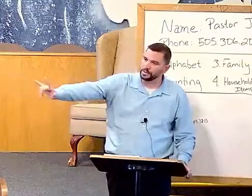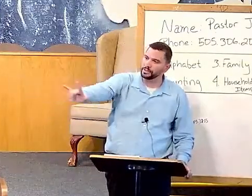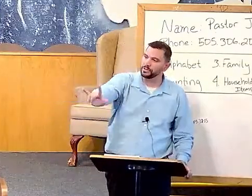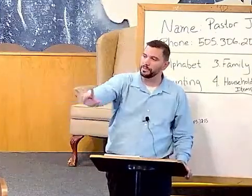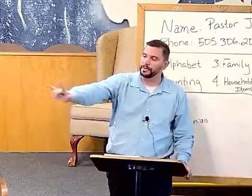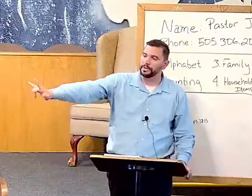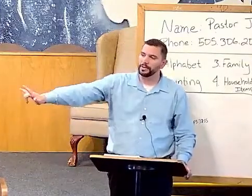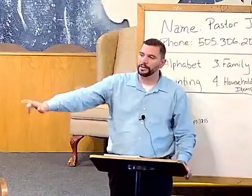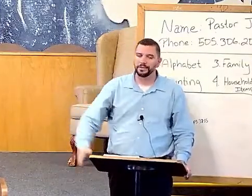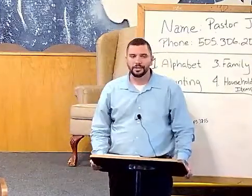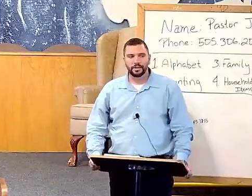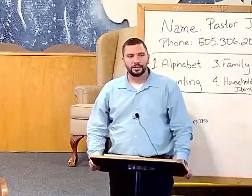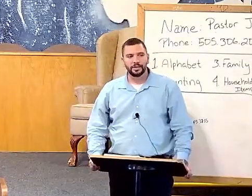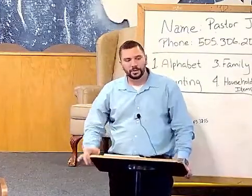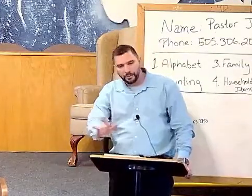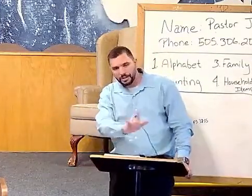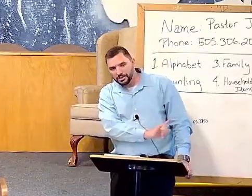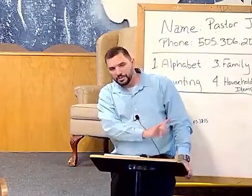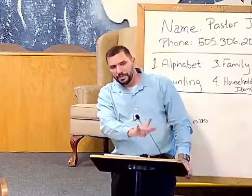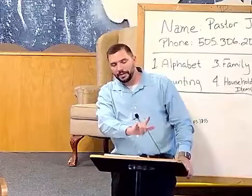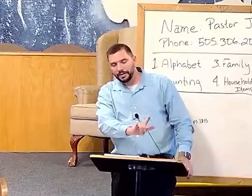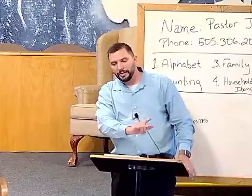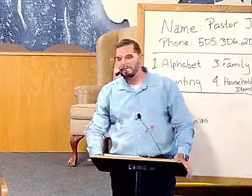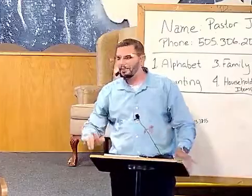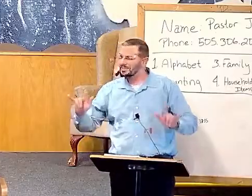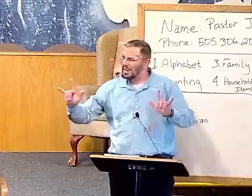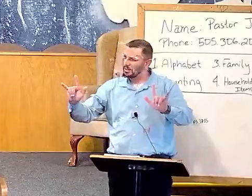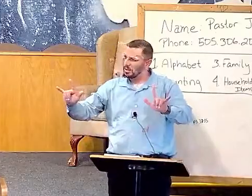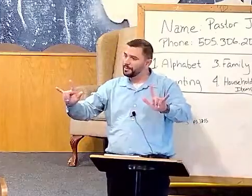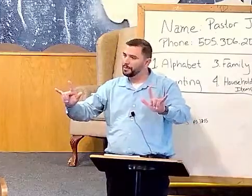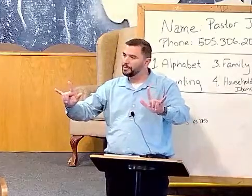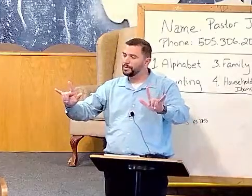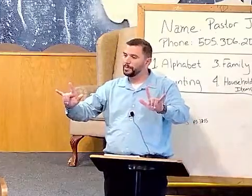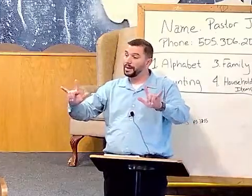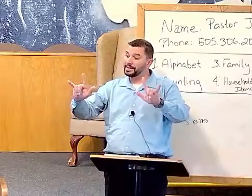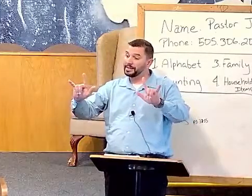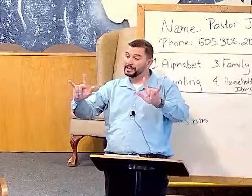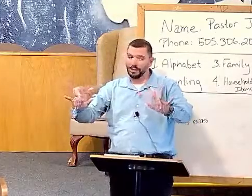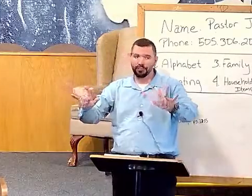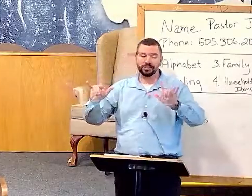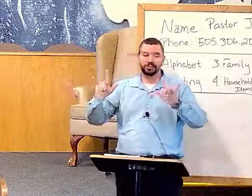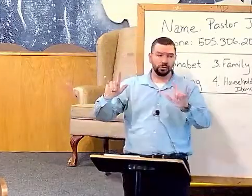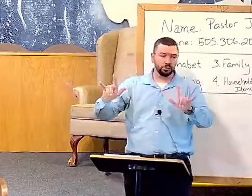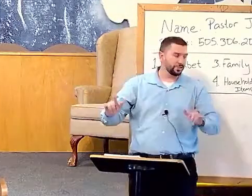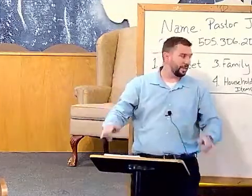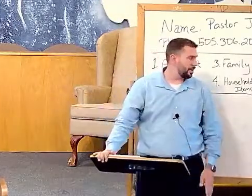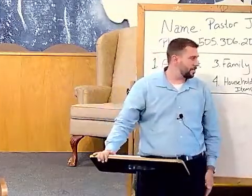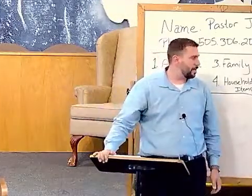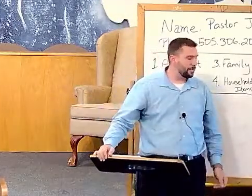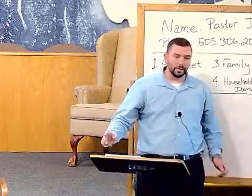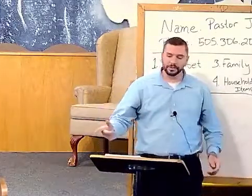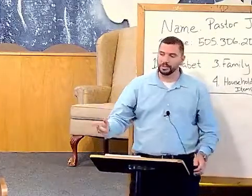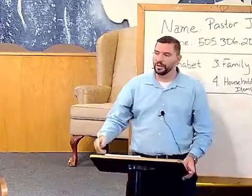group here. You point to this group here. But that's I love you by itself. That's the whole sign there. But to love